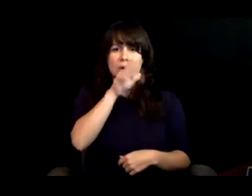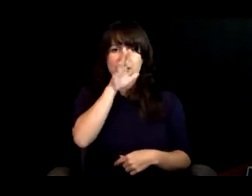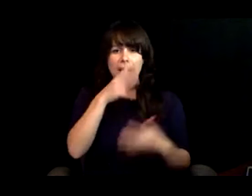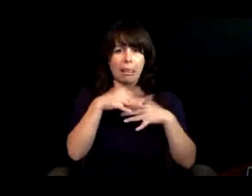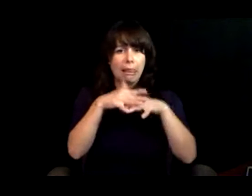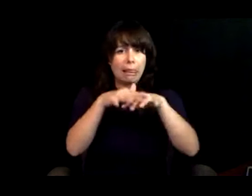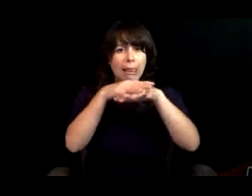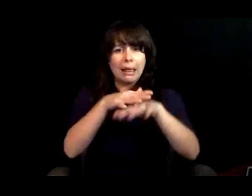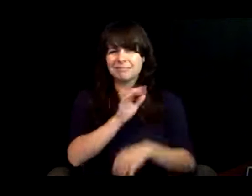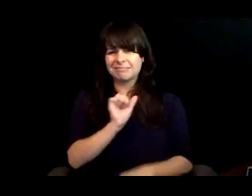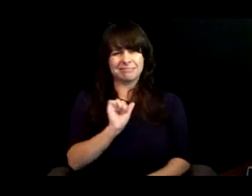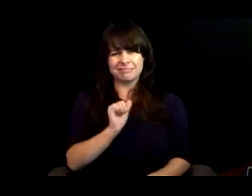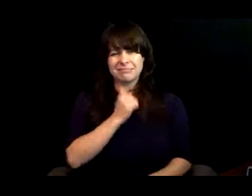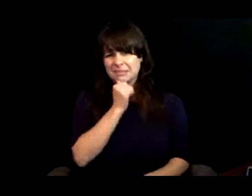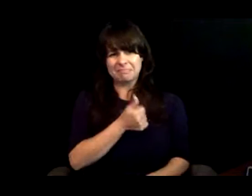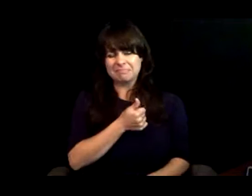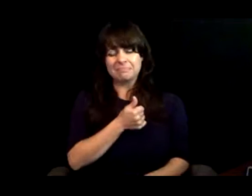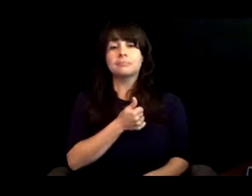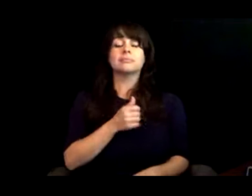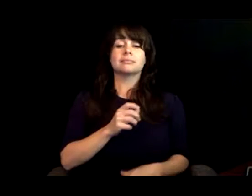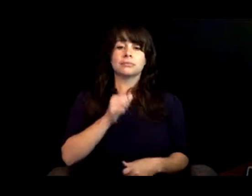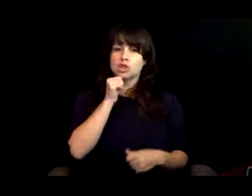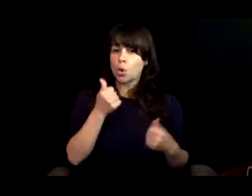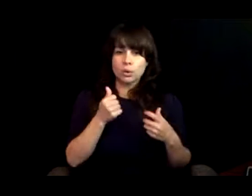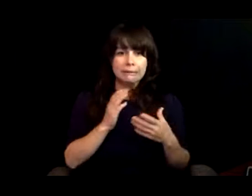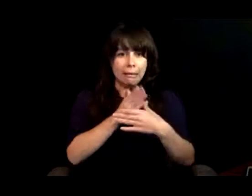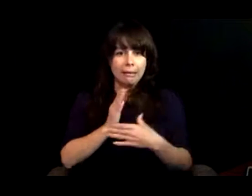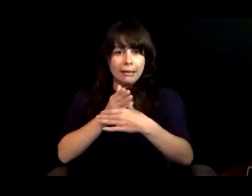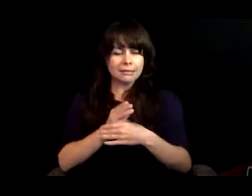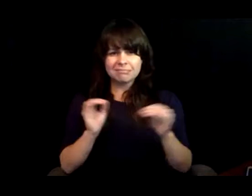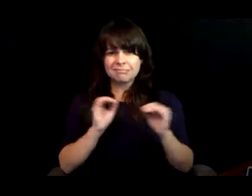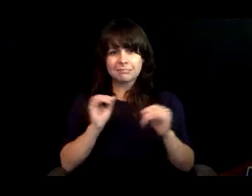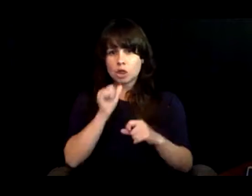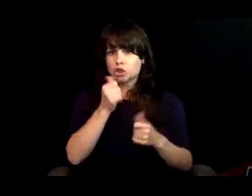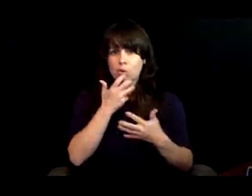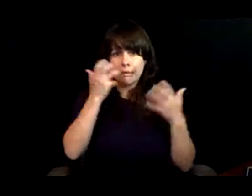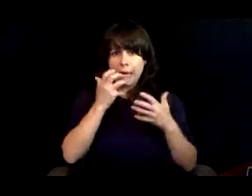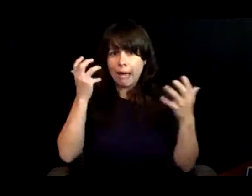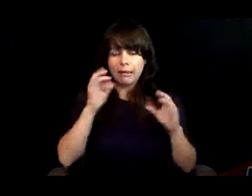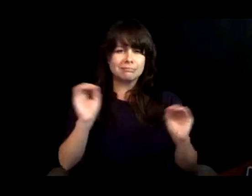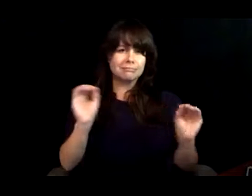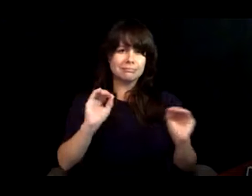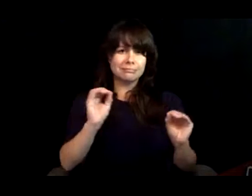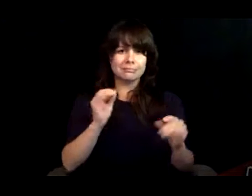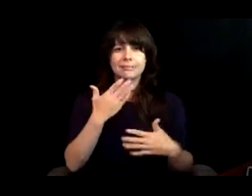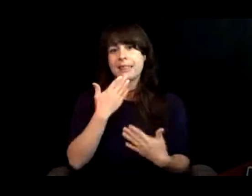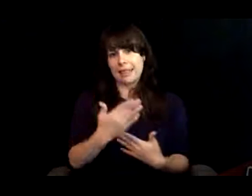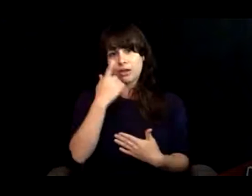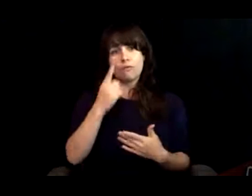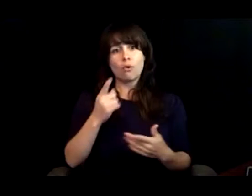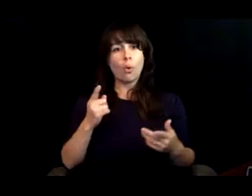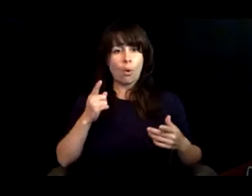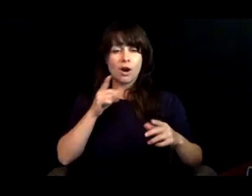other. No raised voices. Thank you for responding to sensory-friendly Thank you